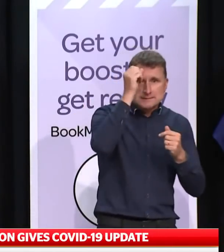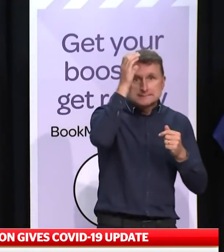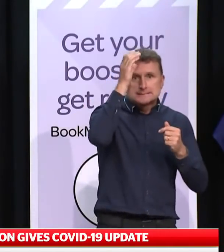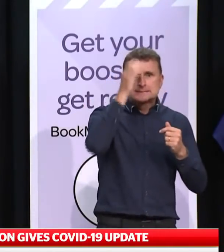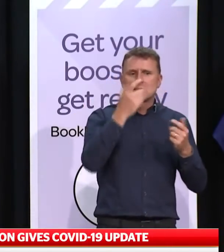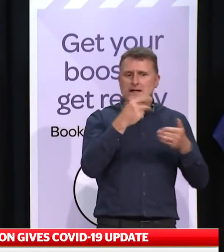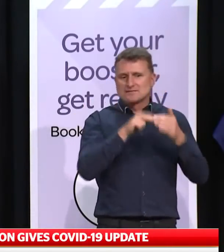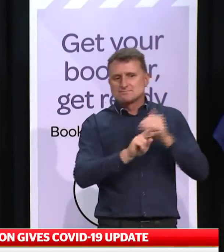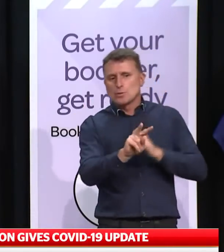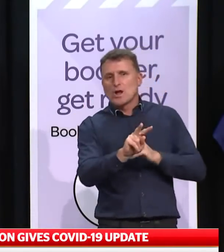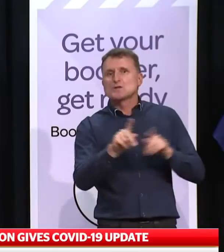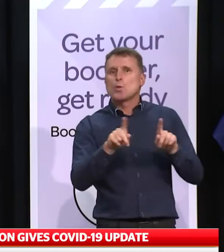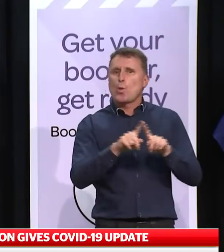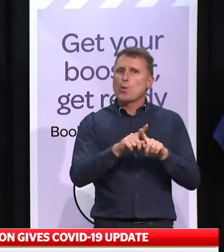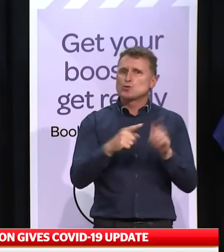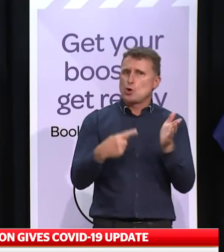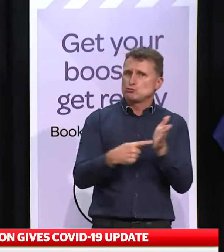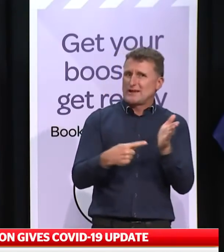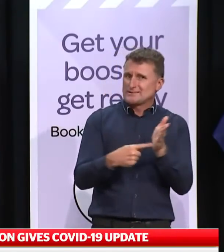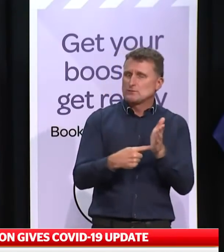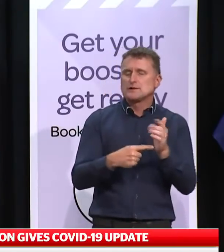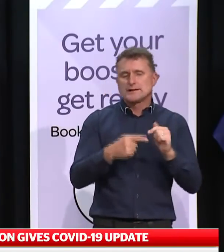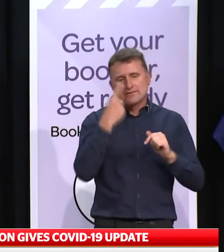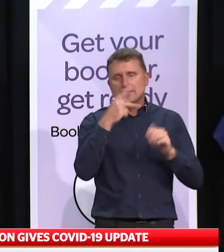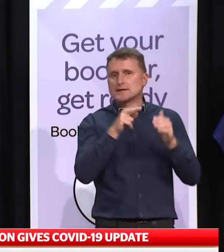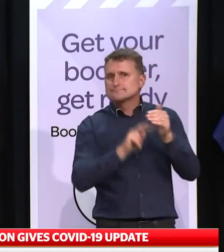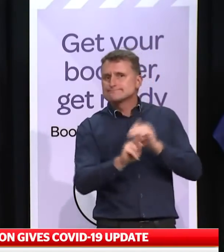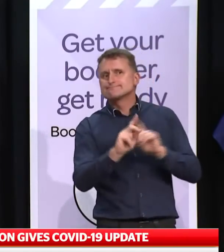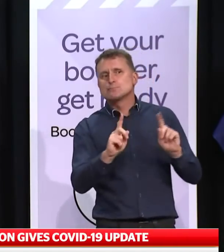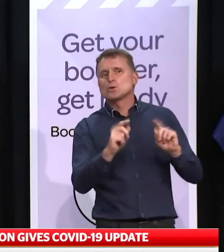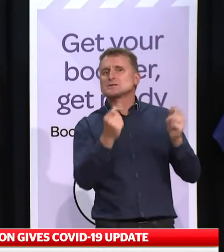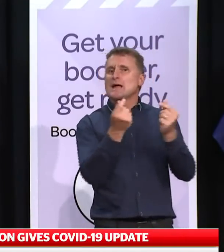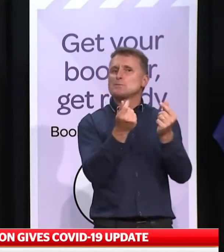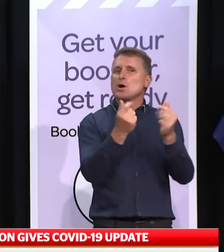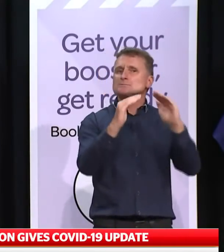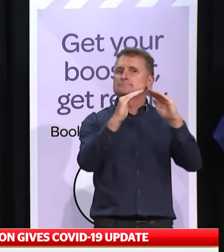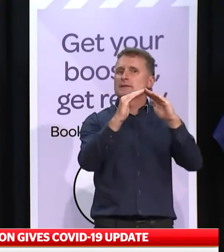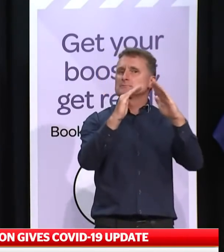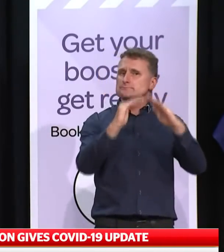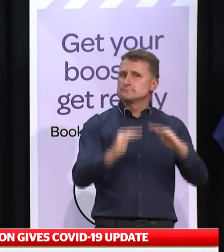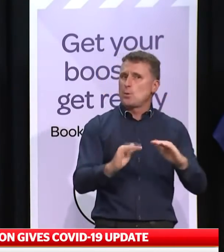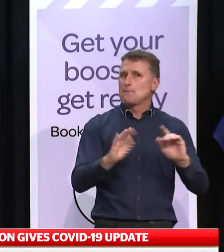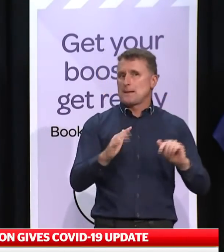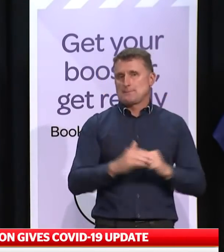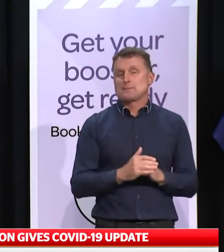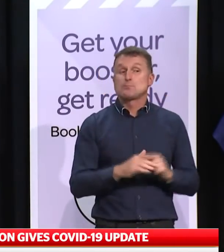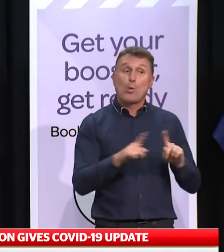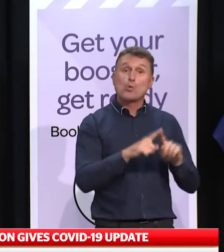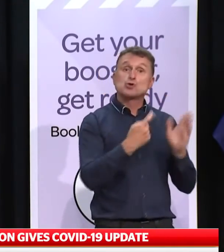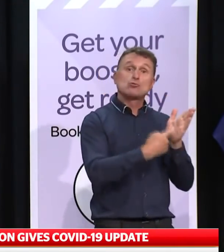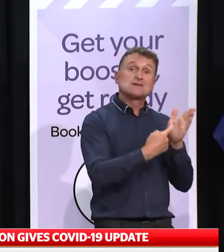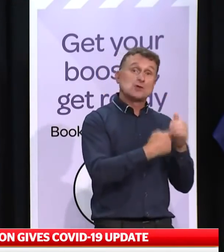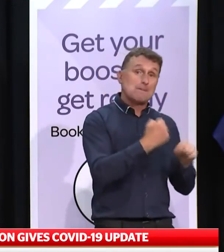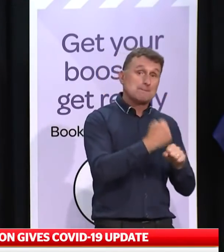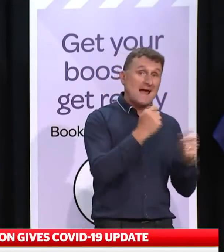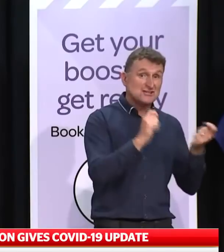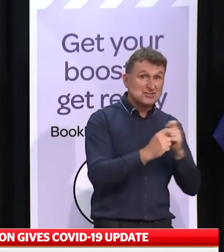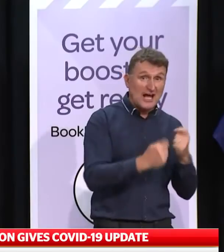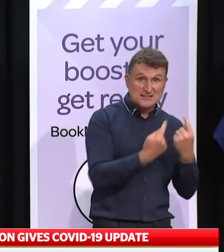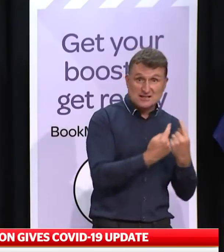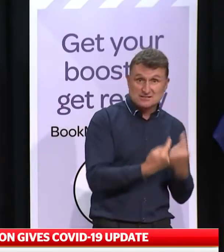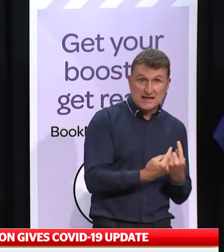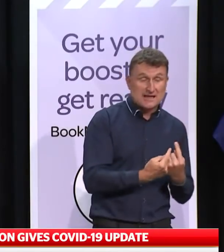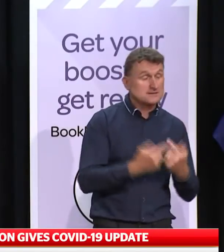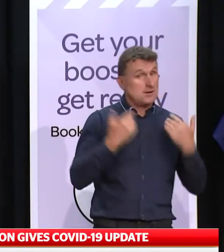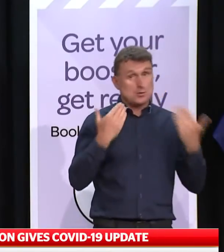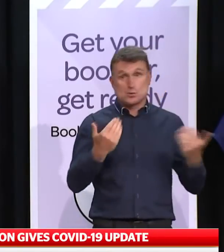is the nature of the housing market, and some of the changes we've made, some of the changes that the Reserve Bank has made. I'm not expressing a view